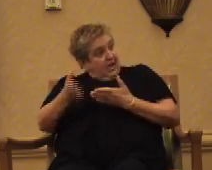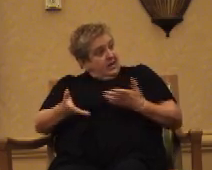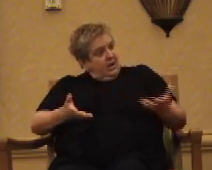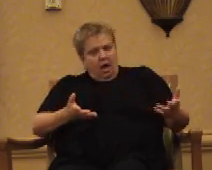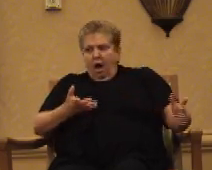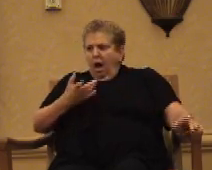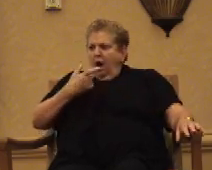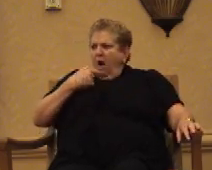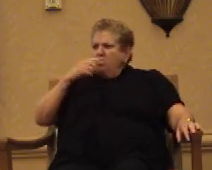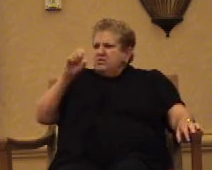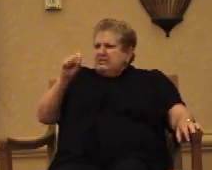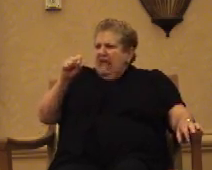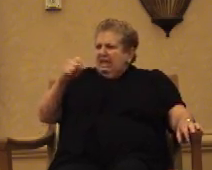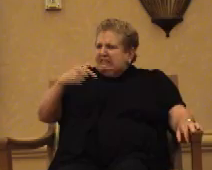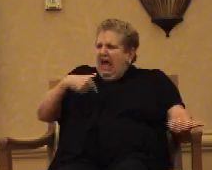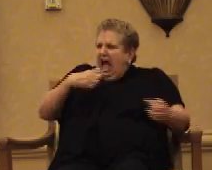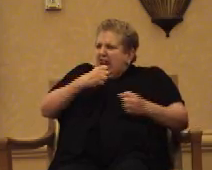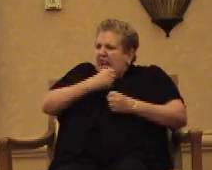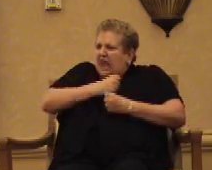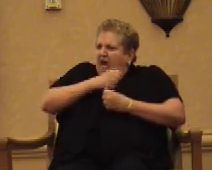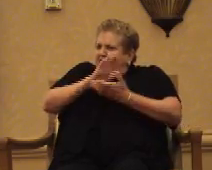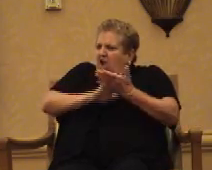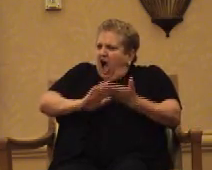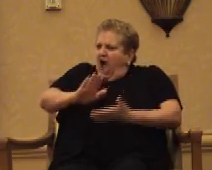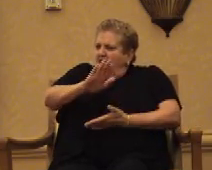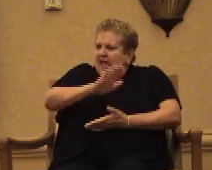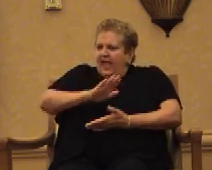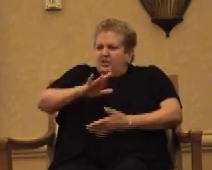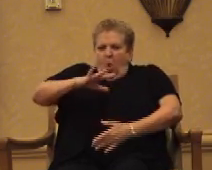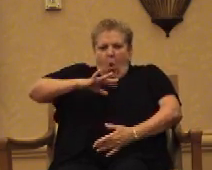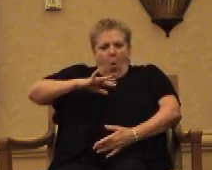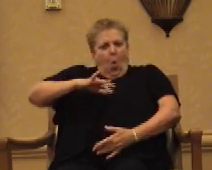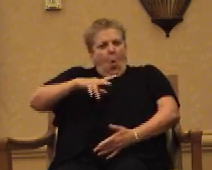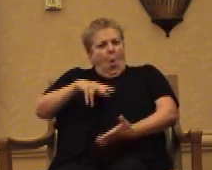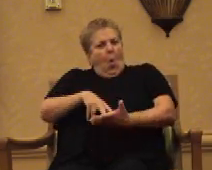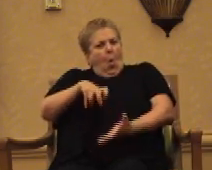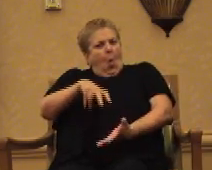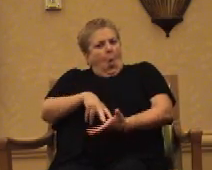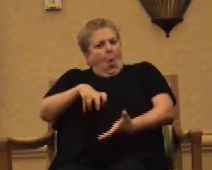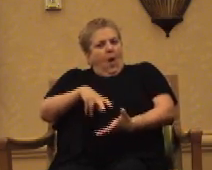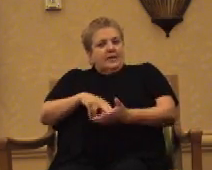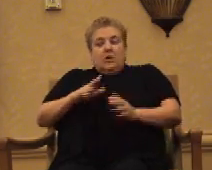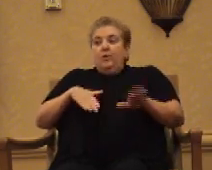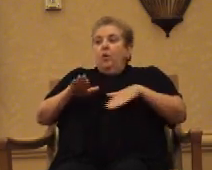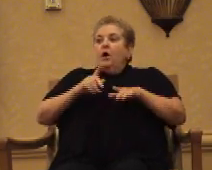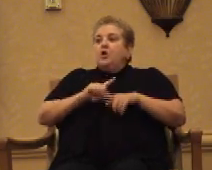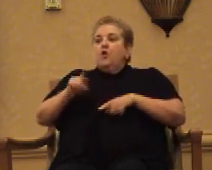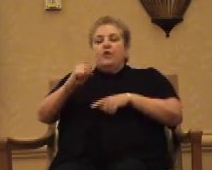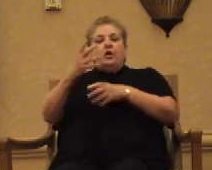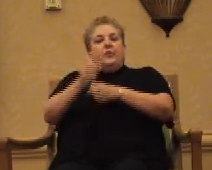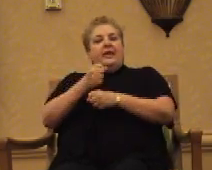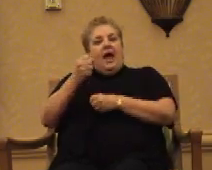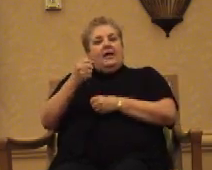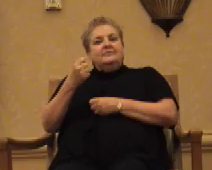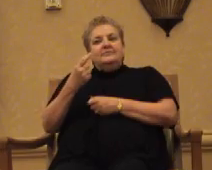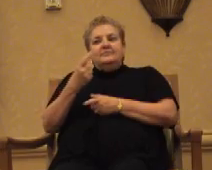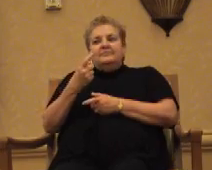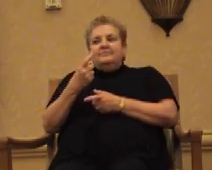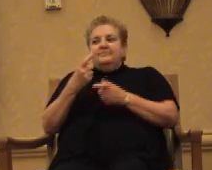love college. We walked across, we had one of those 5-gallon Sparklets water things in our dorm room. We went